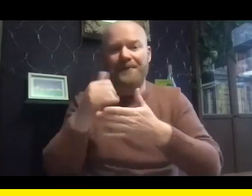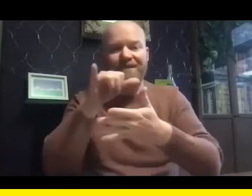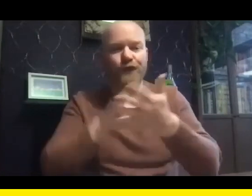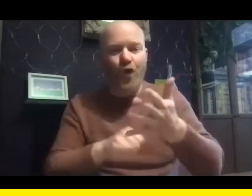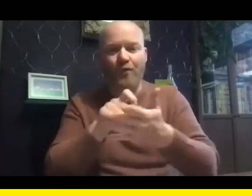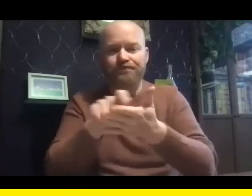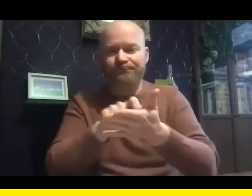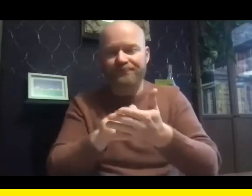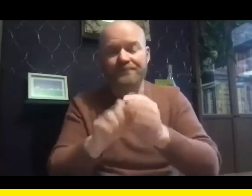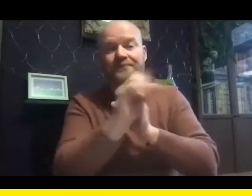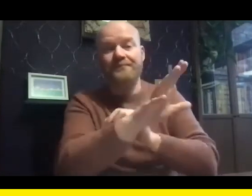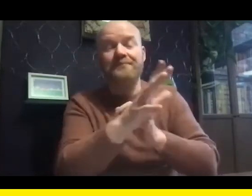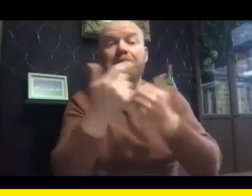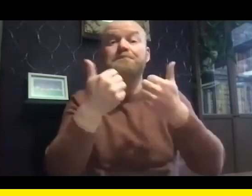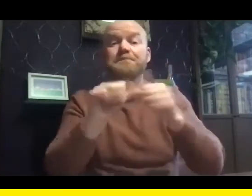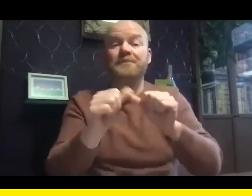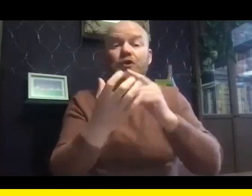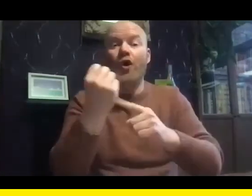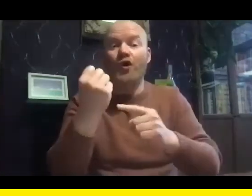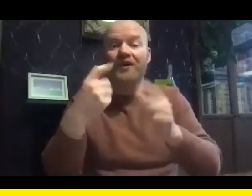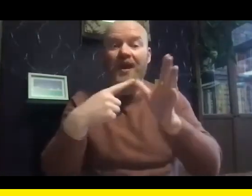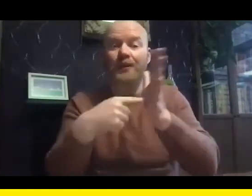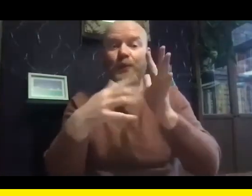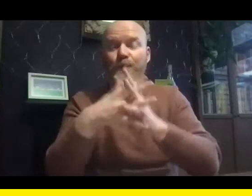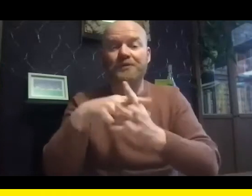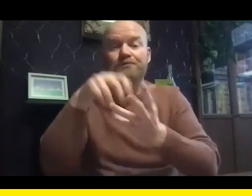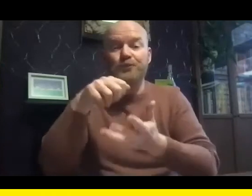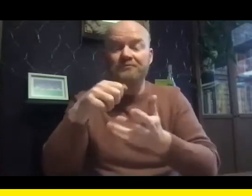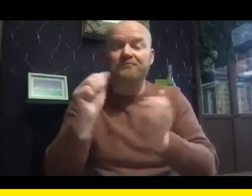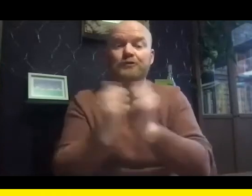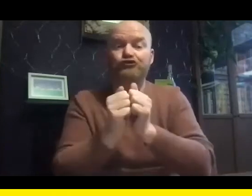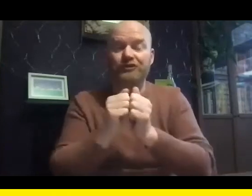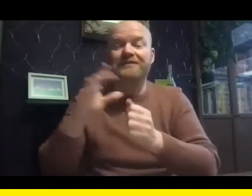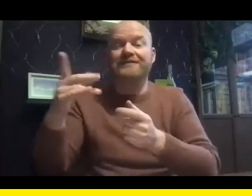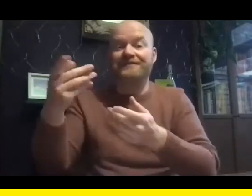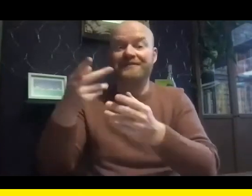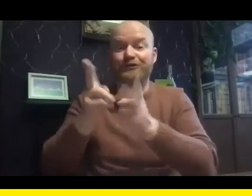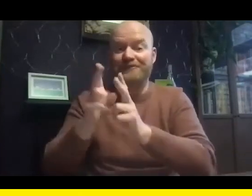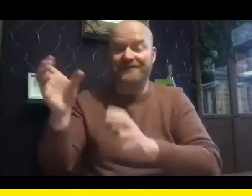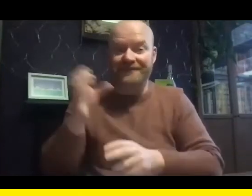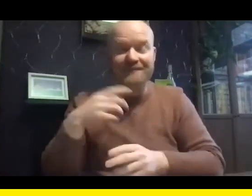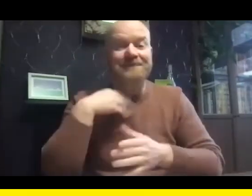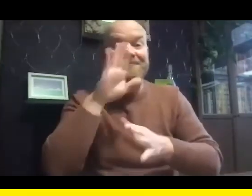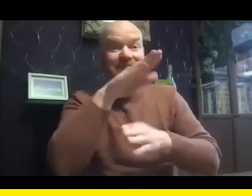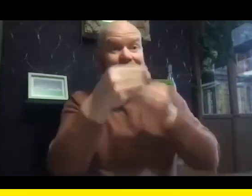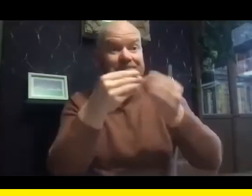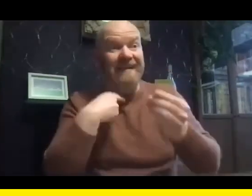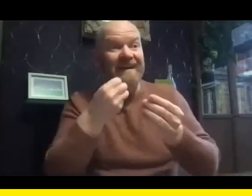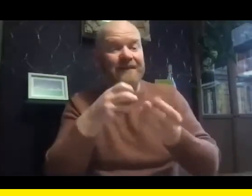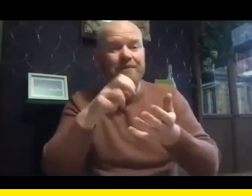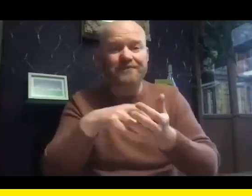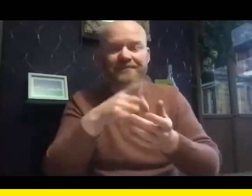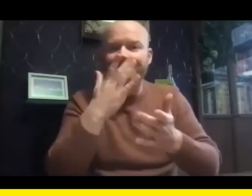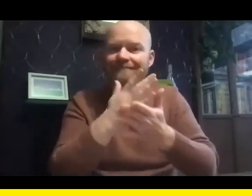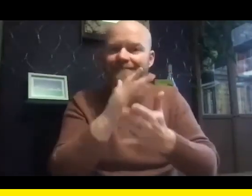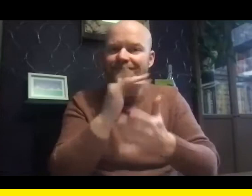budget. So Job Centre Plus did that. And I got my access to work budget was agreed, and an